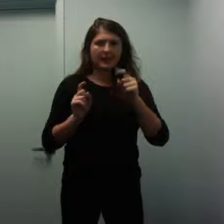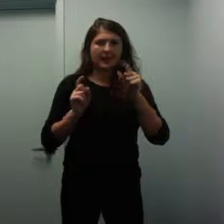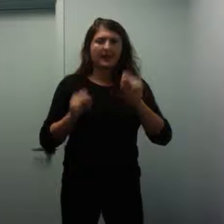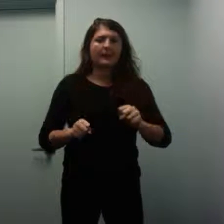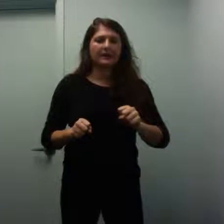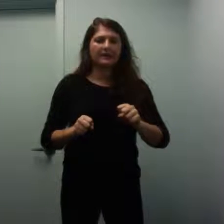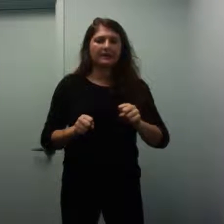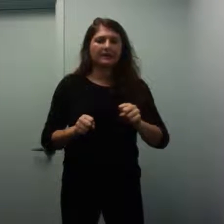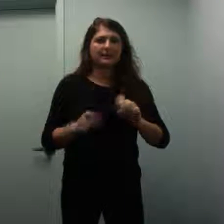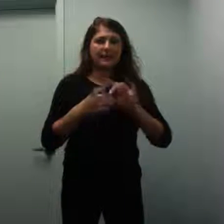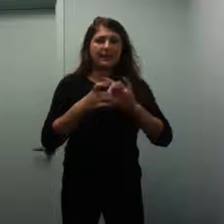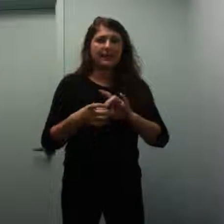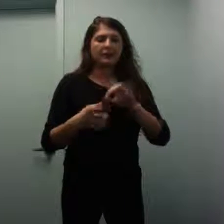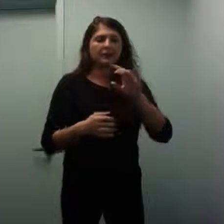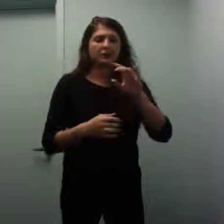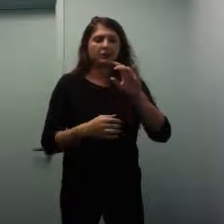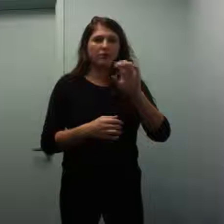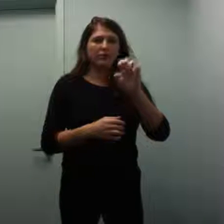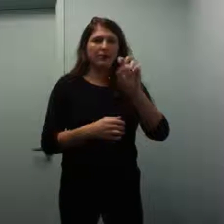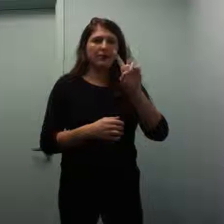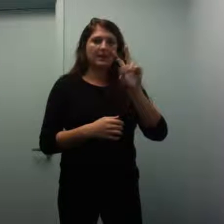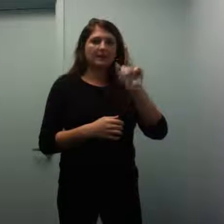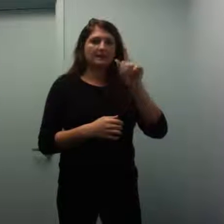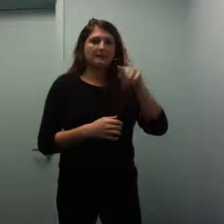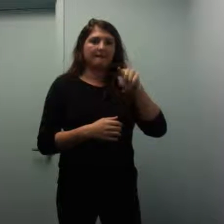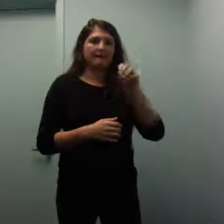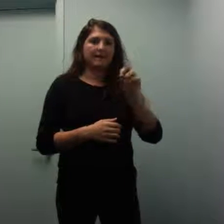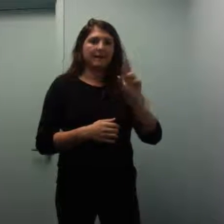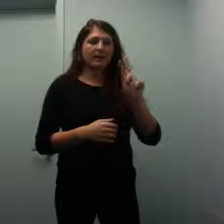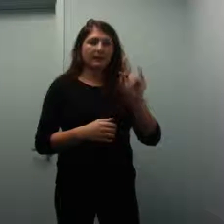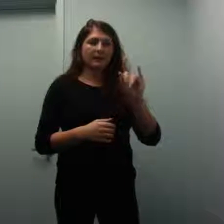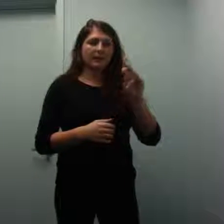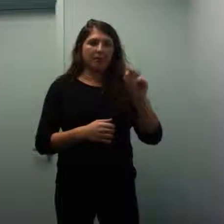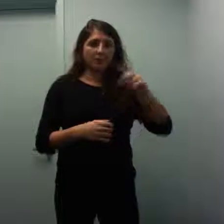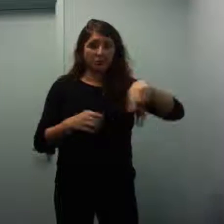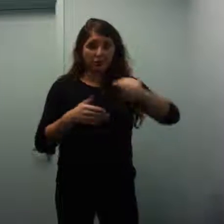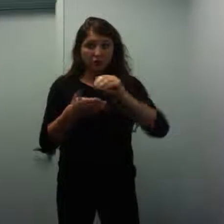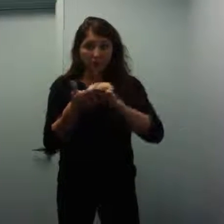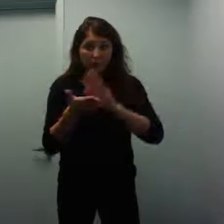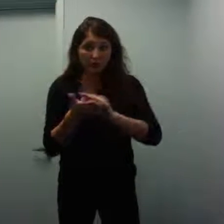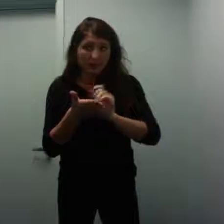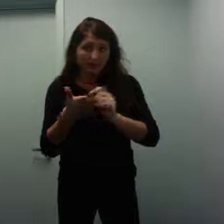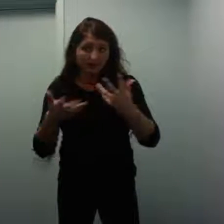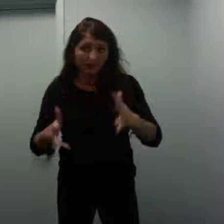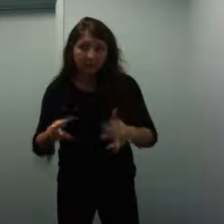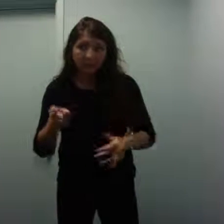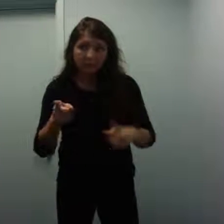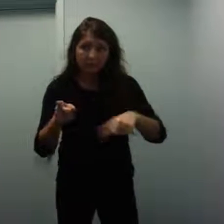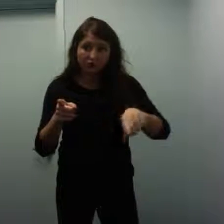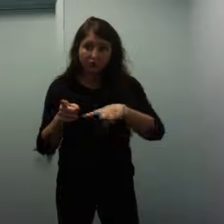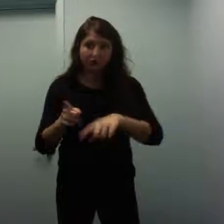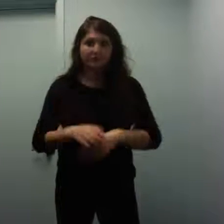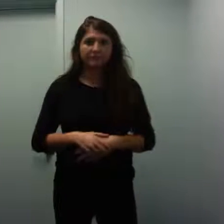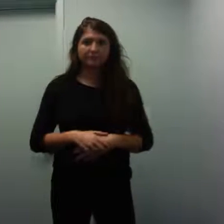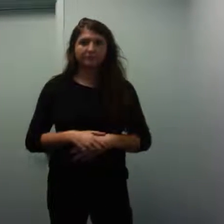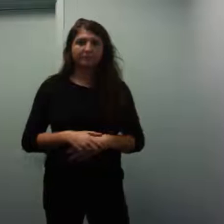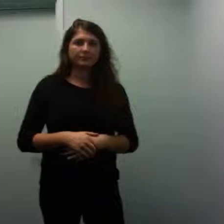about a few of those too. Is everybody at this? Okay. Other term, the two major ones, we're